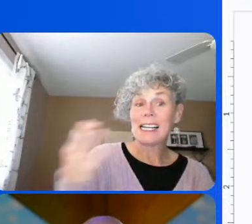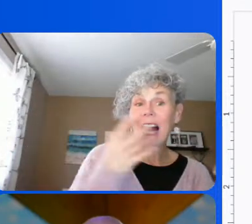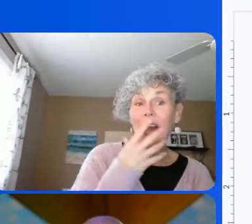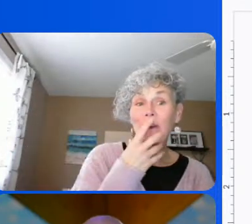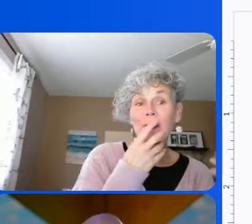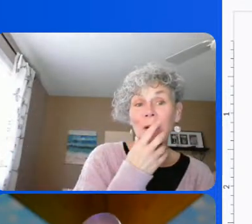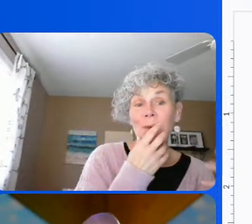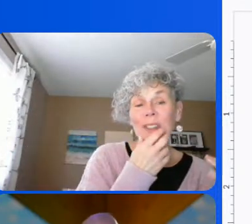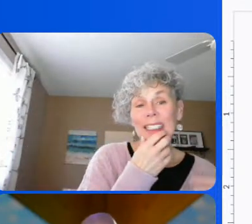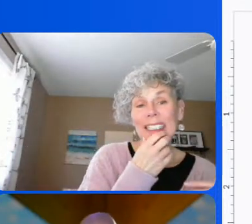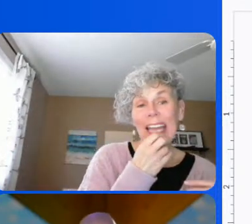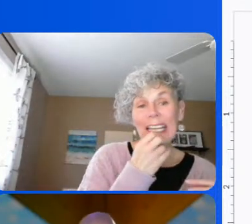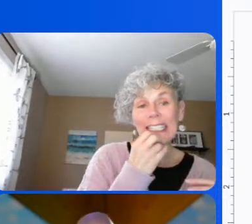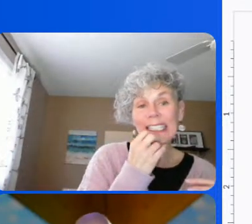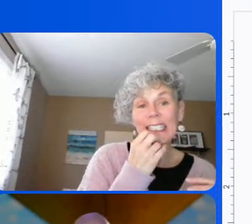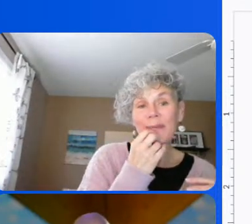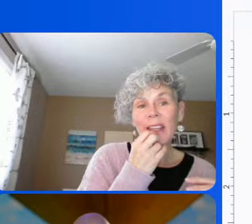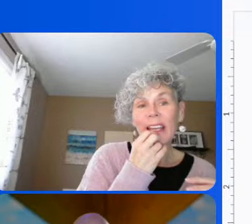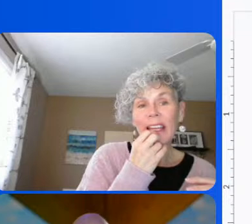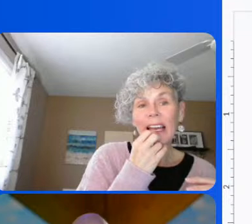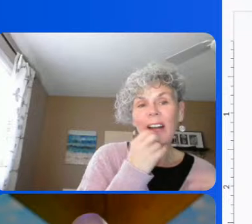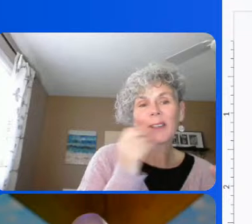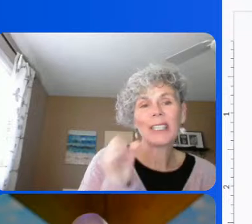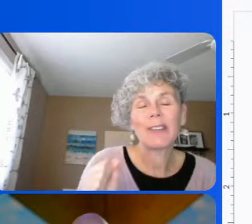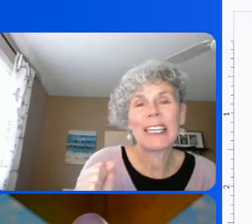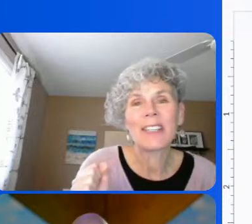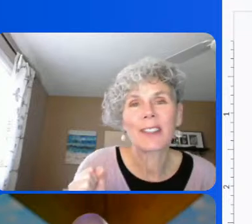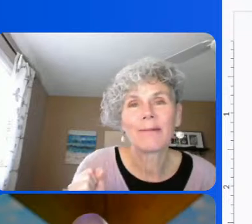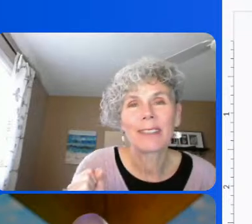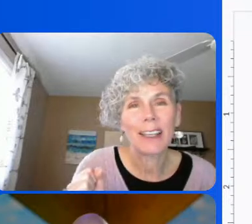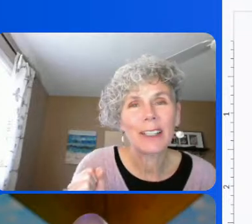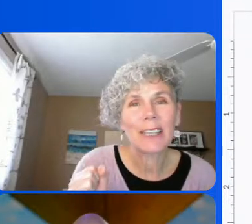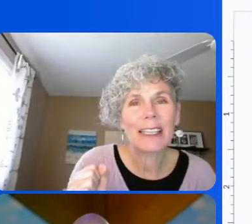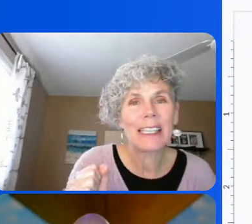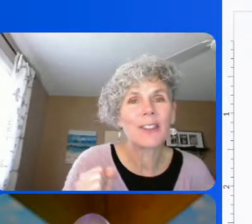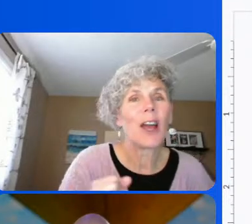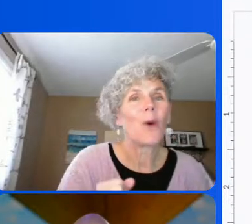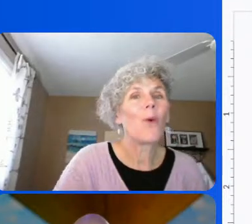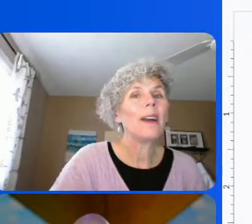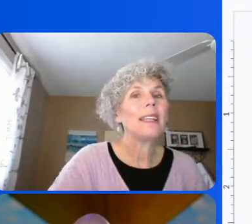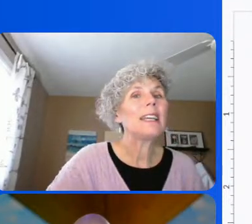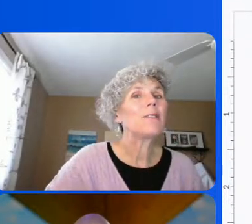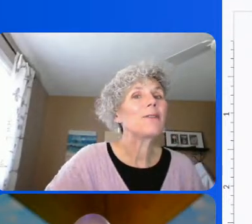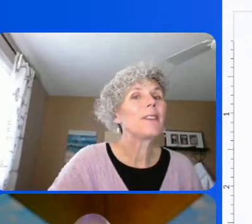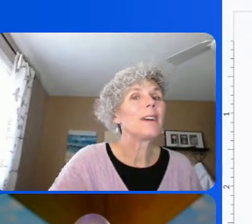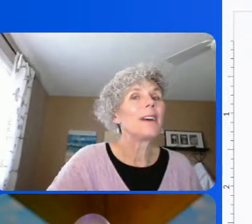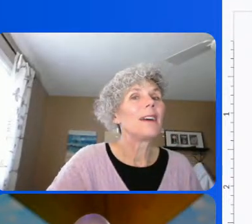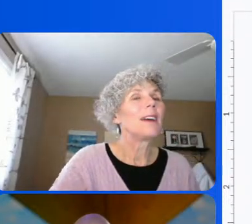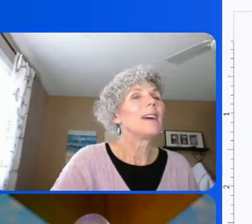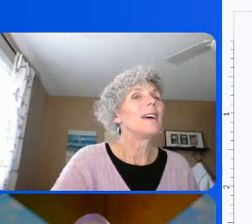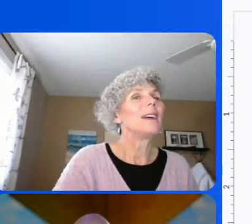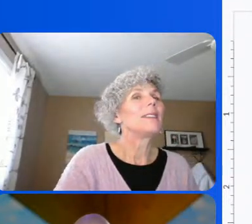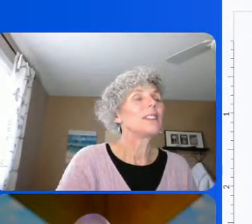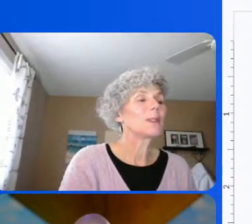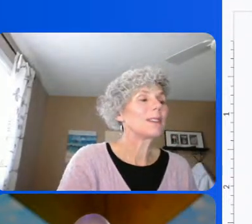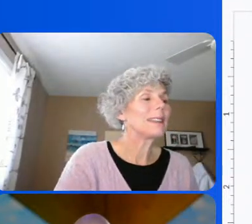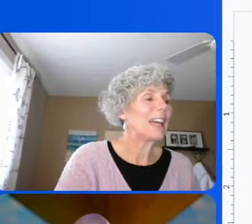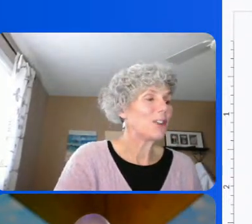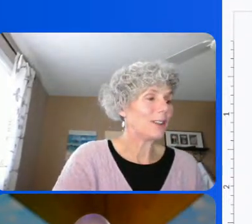I would almost guess, I'm going to give a hint. Okay, going to give a hint. What if this was a letter